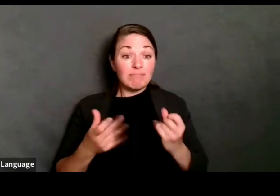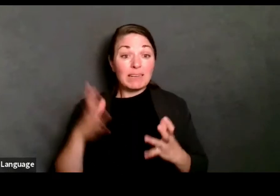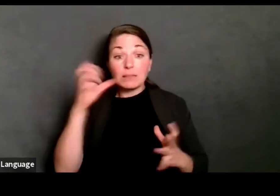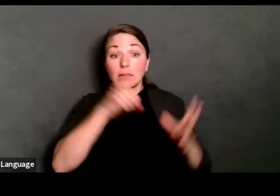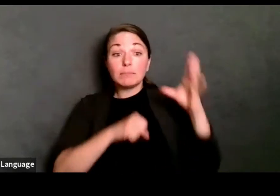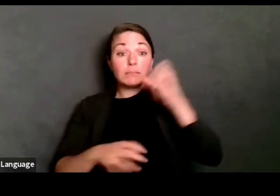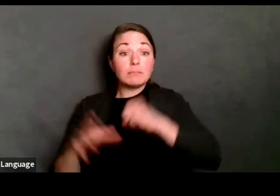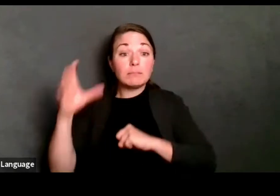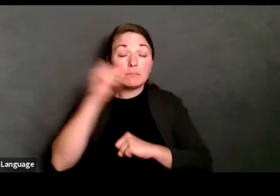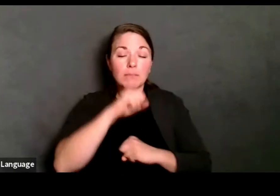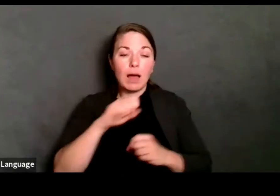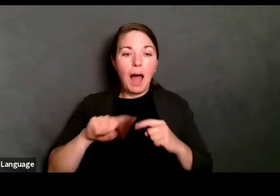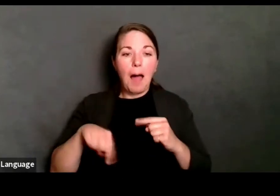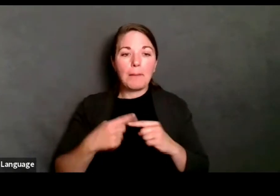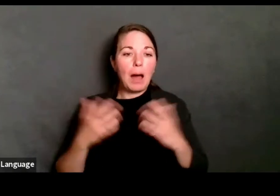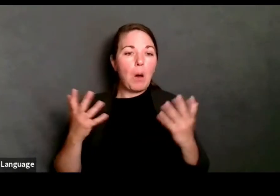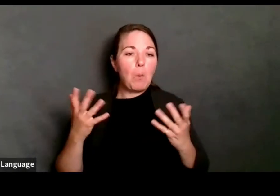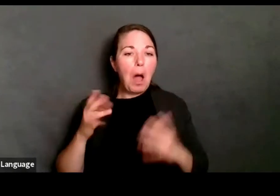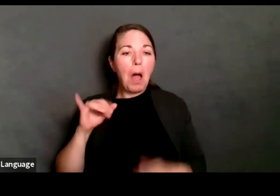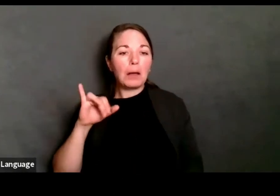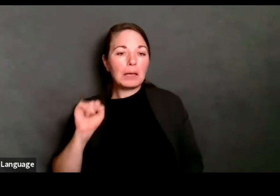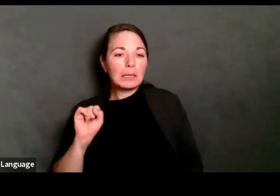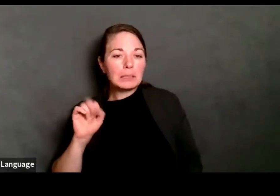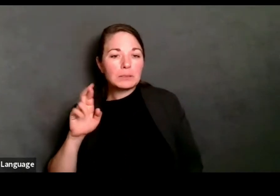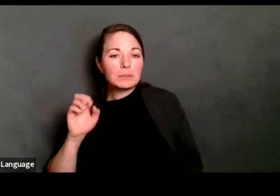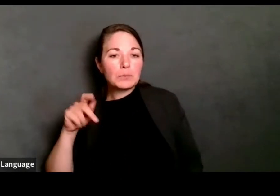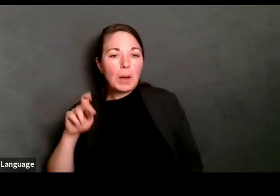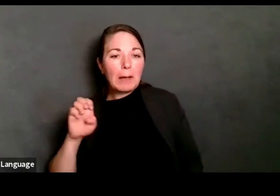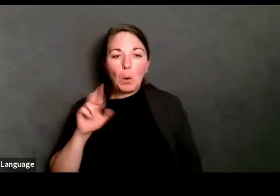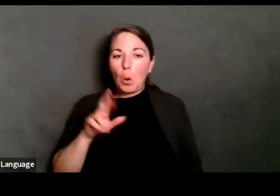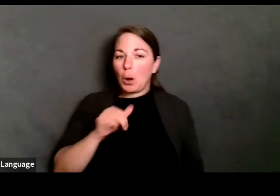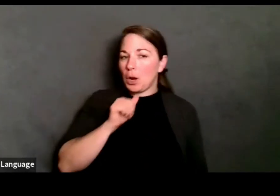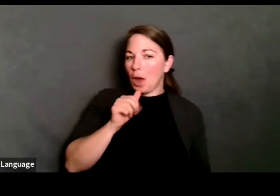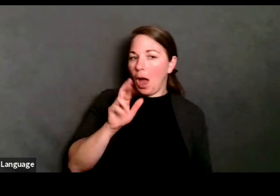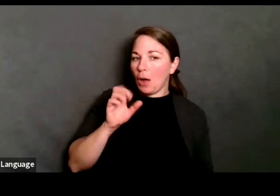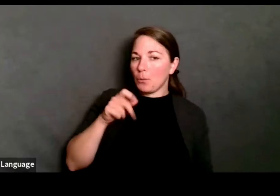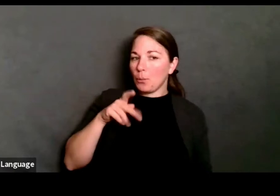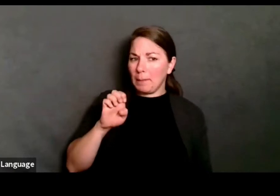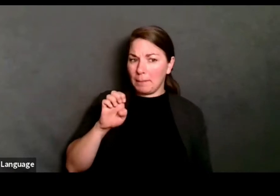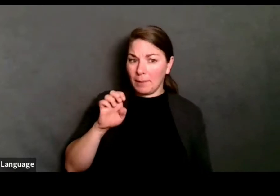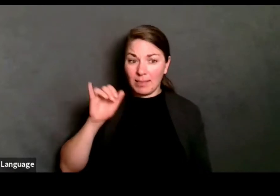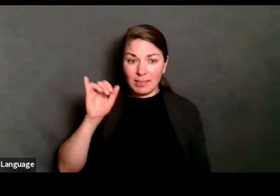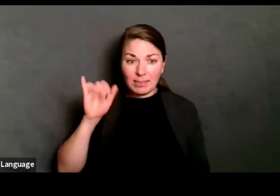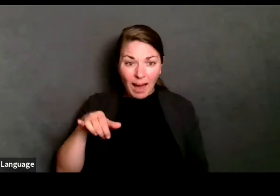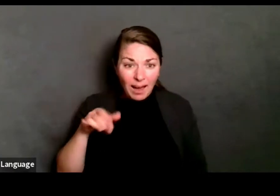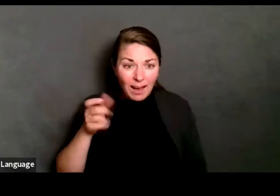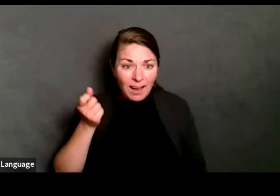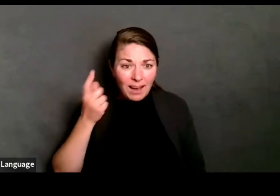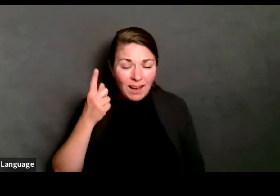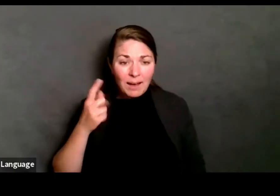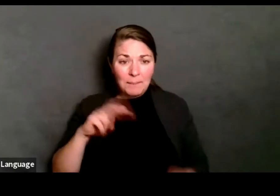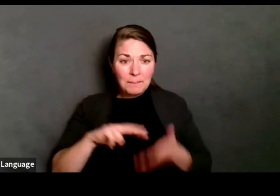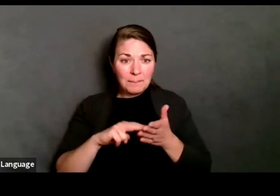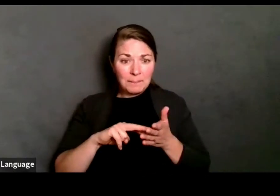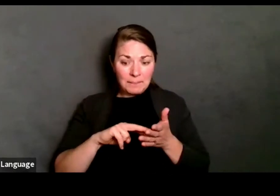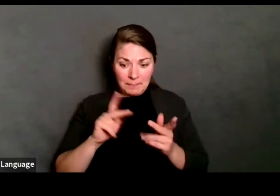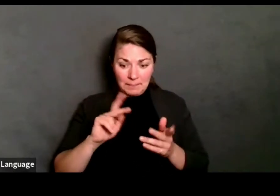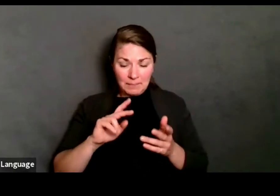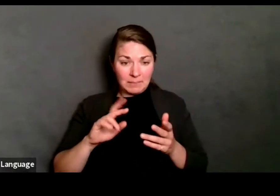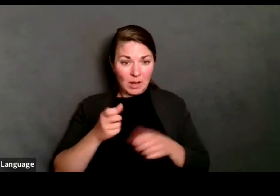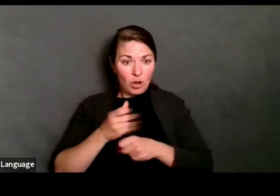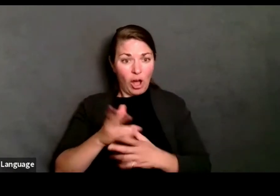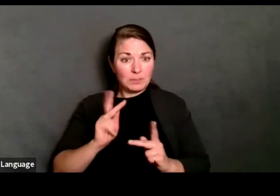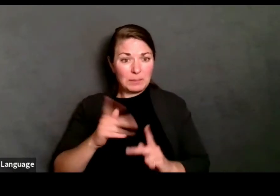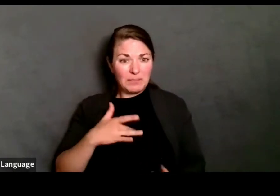what quote-unquote counts as rape, all of which may make people feel that their experiences aren't